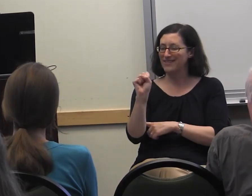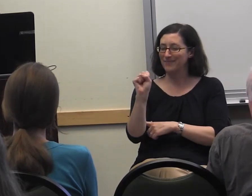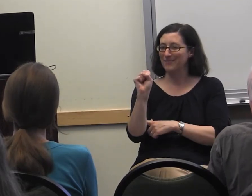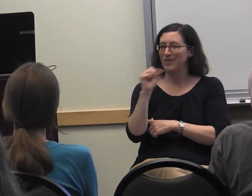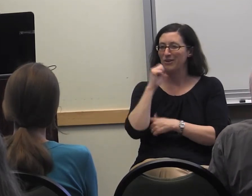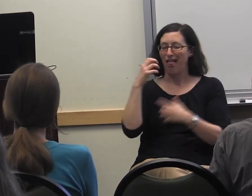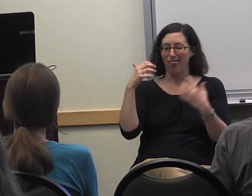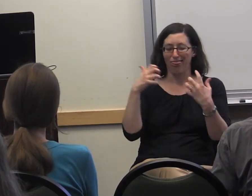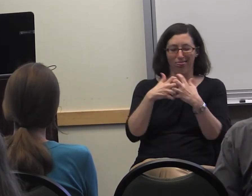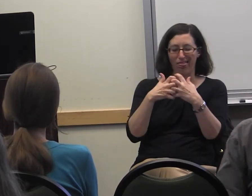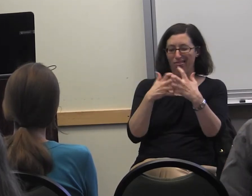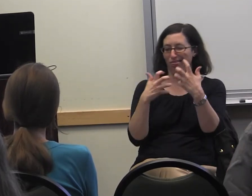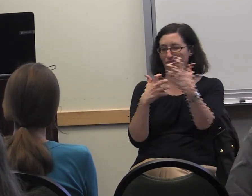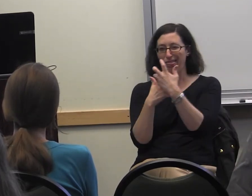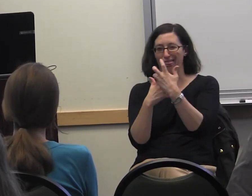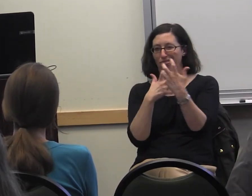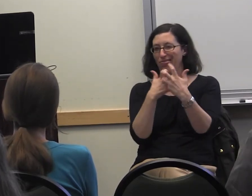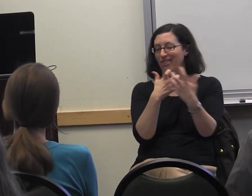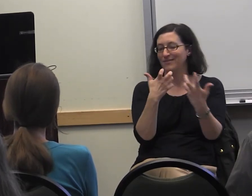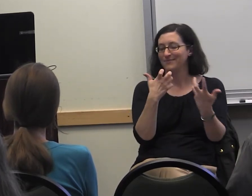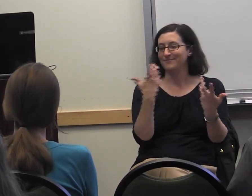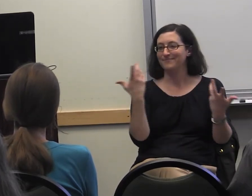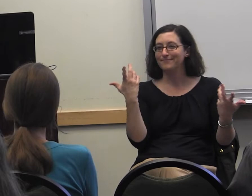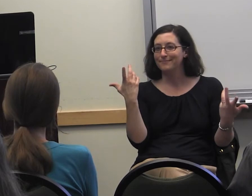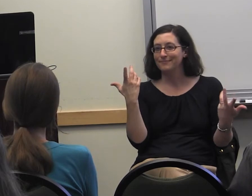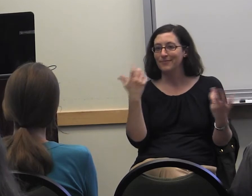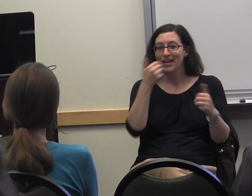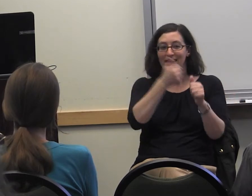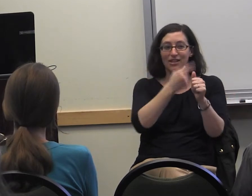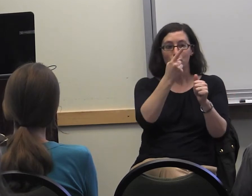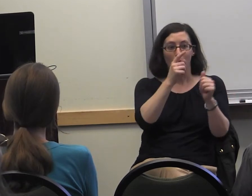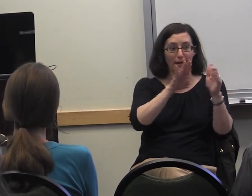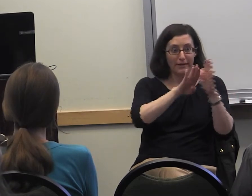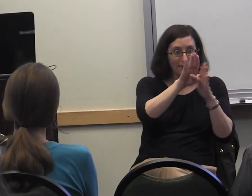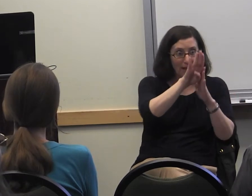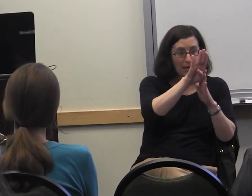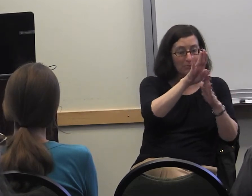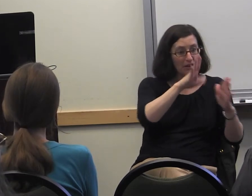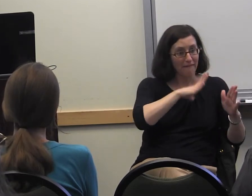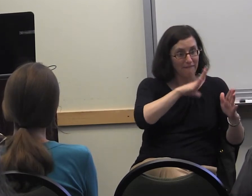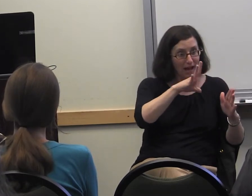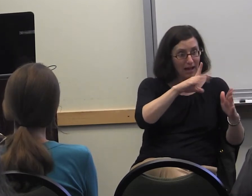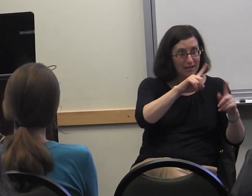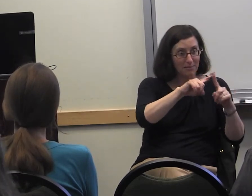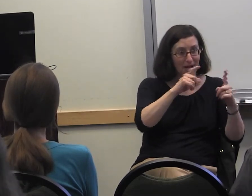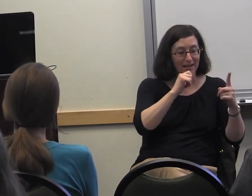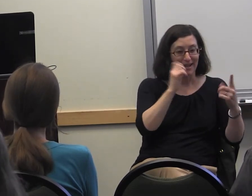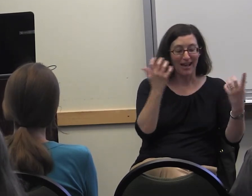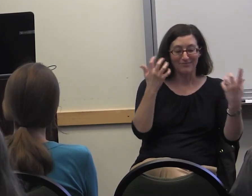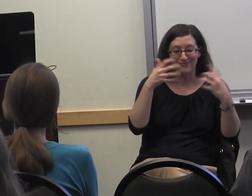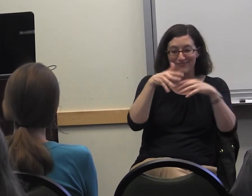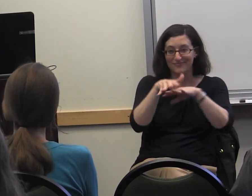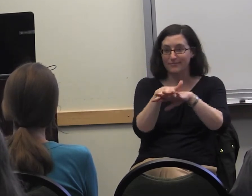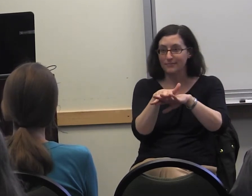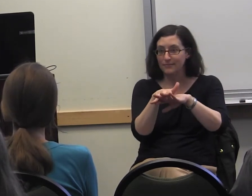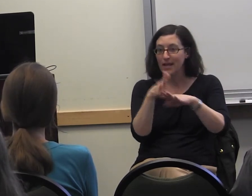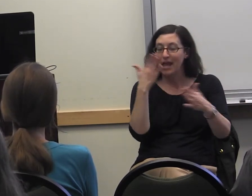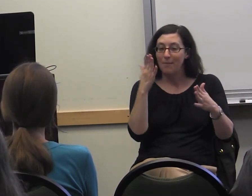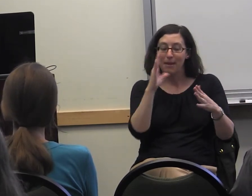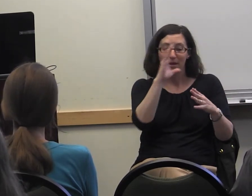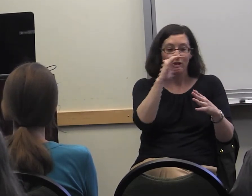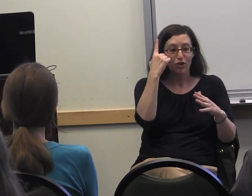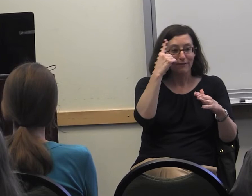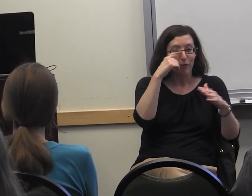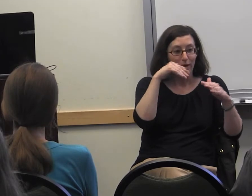for each platform, but they're not, while they may be looking at the accessibility inside of their own platform,